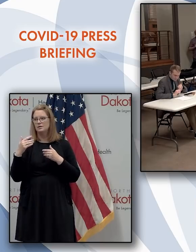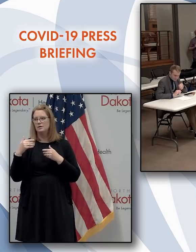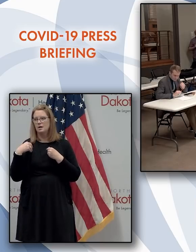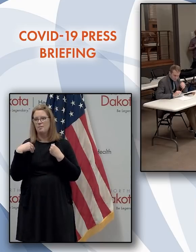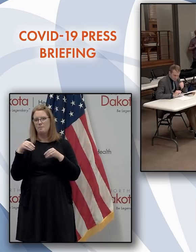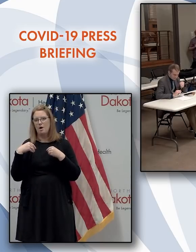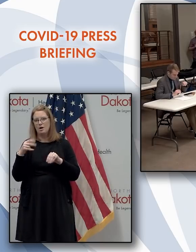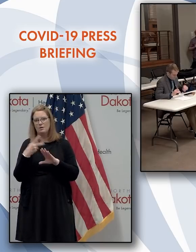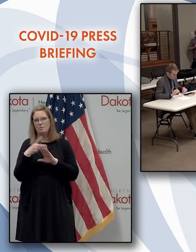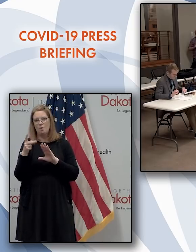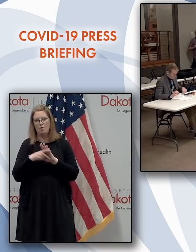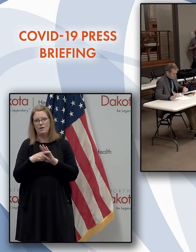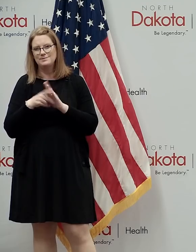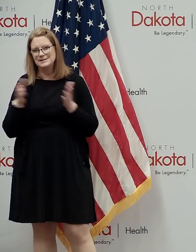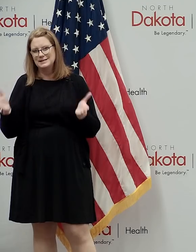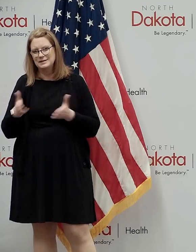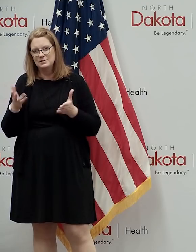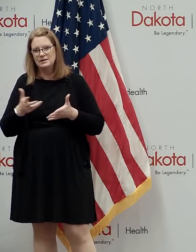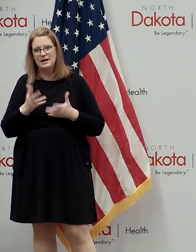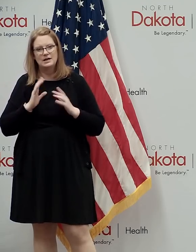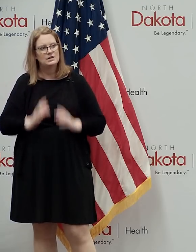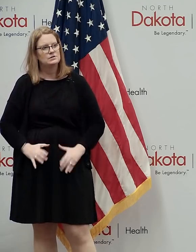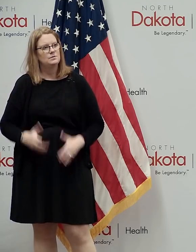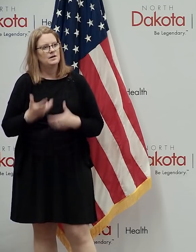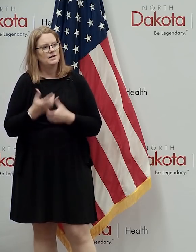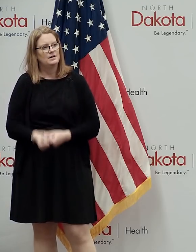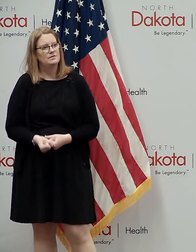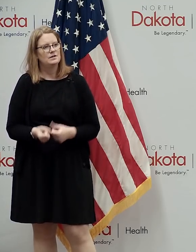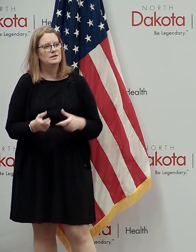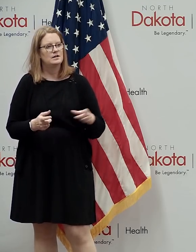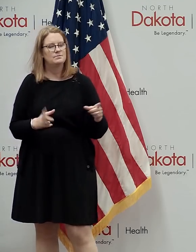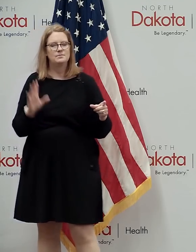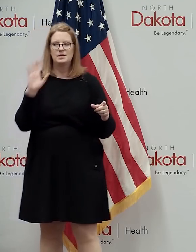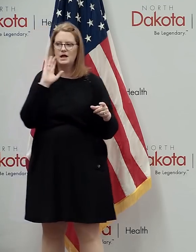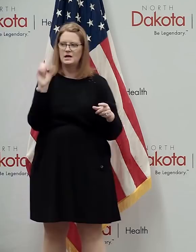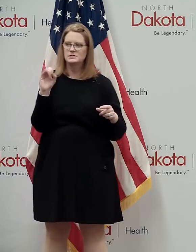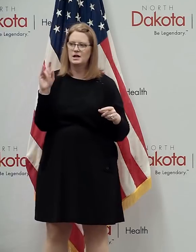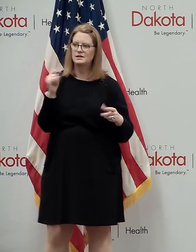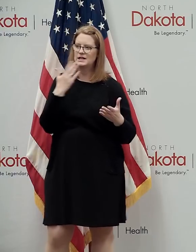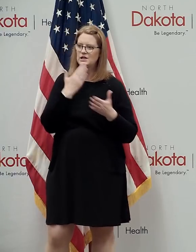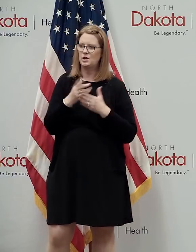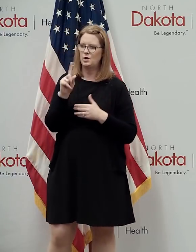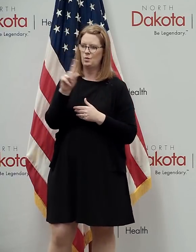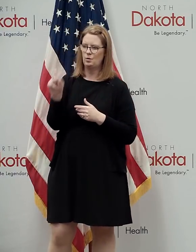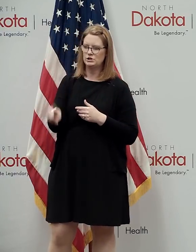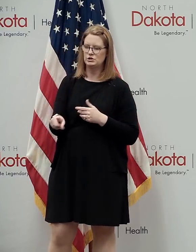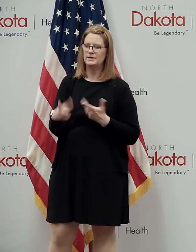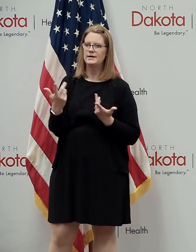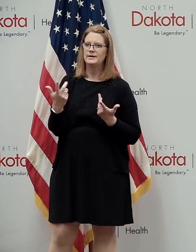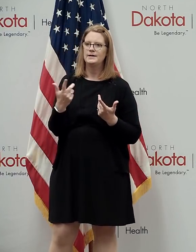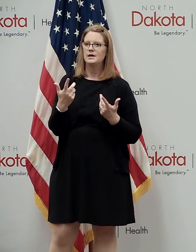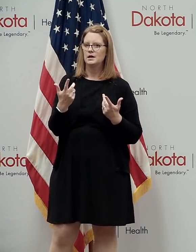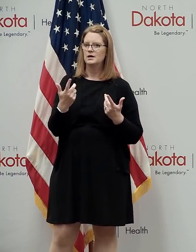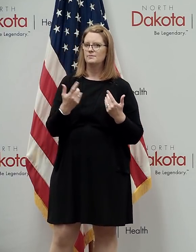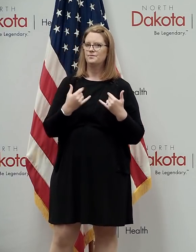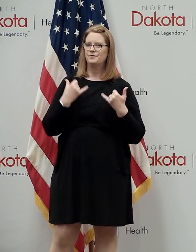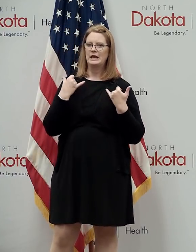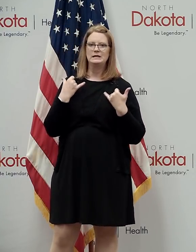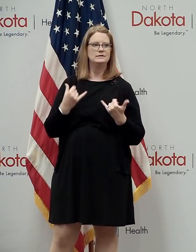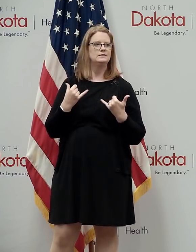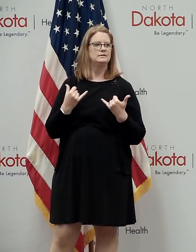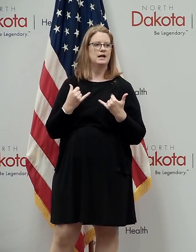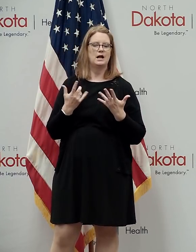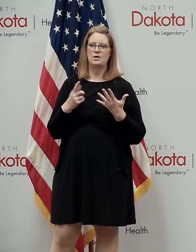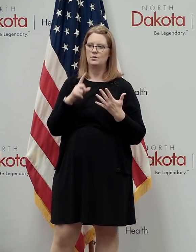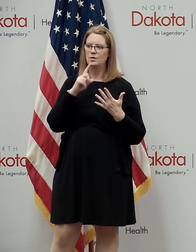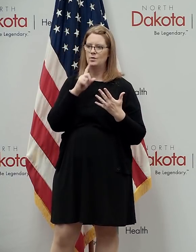consumer confidence? That's a great question. Hi, Scott. As of right now, we are developing and finalizing and firming up the